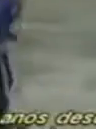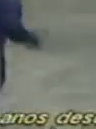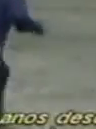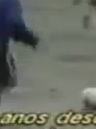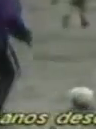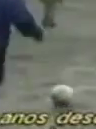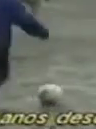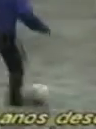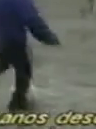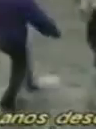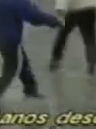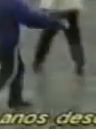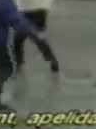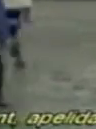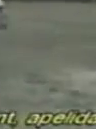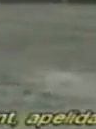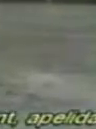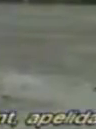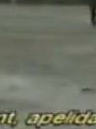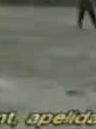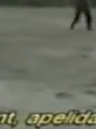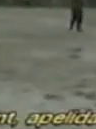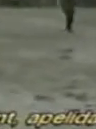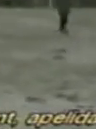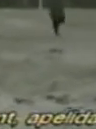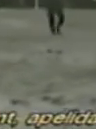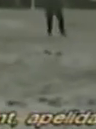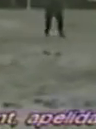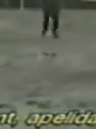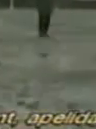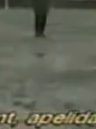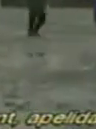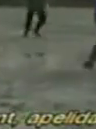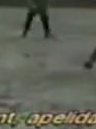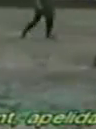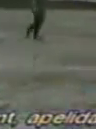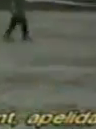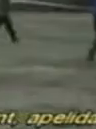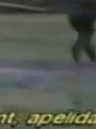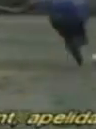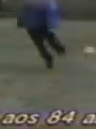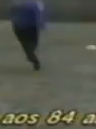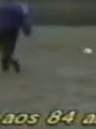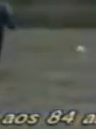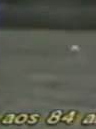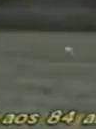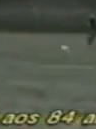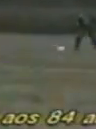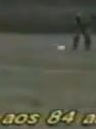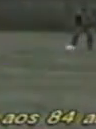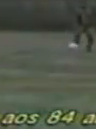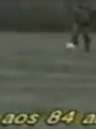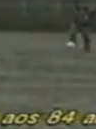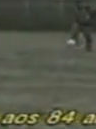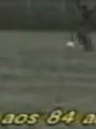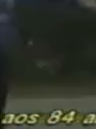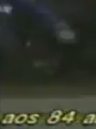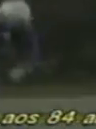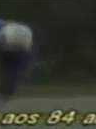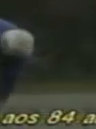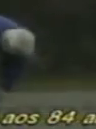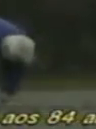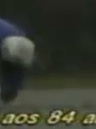It's 60 years since that memorable day, but Lucien Laurent, known to his friends as the Little Cadet, still plays football at home in